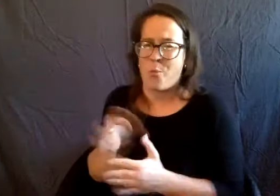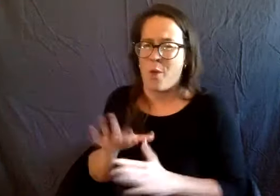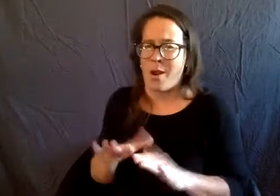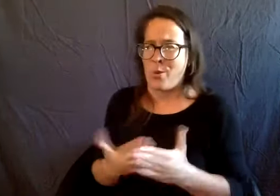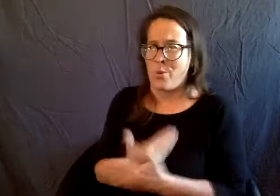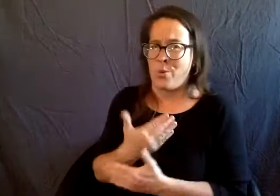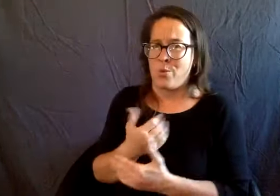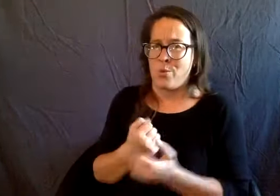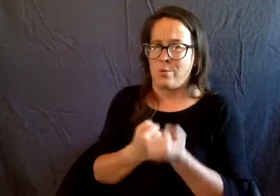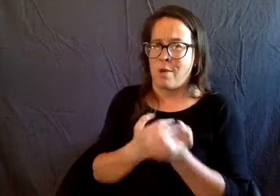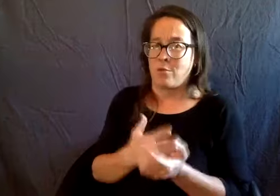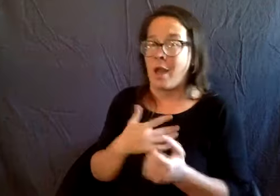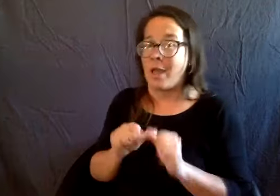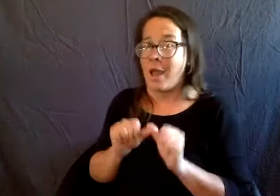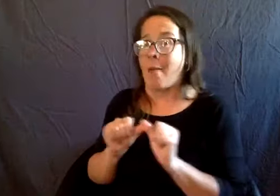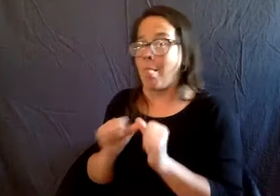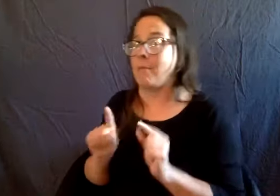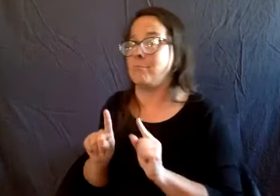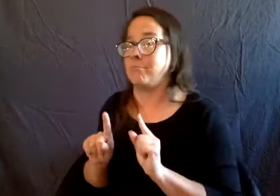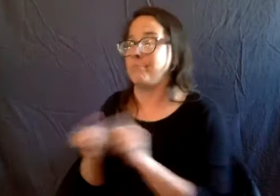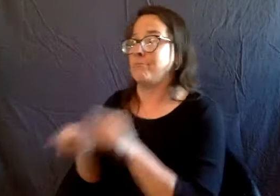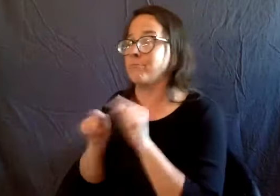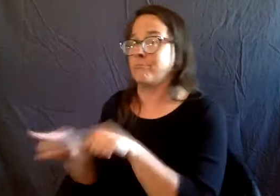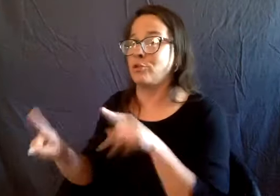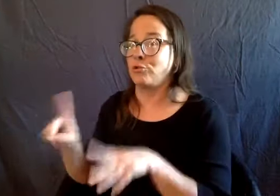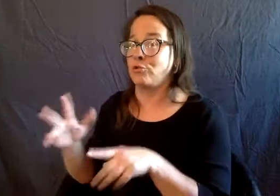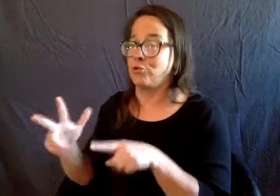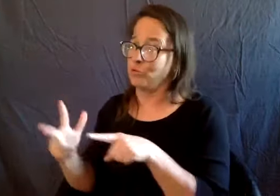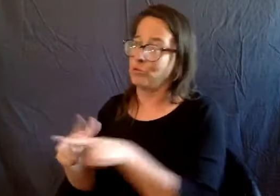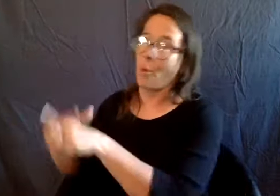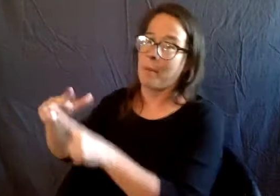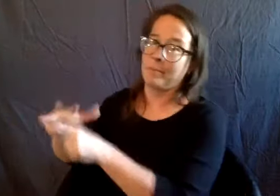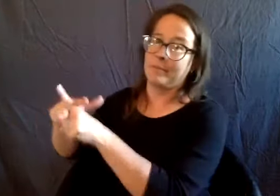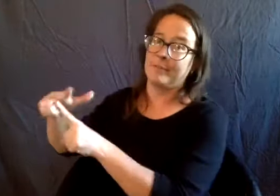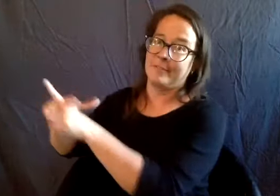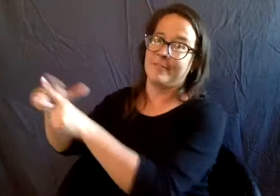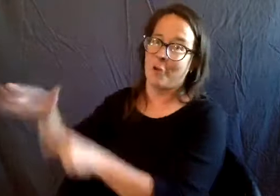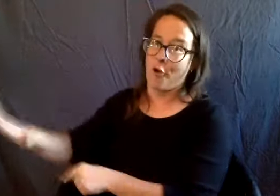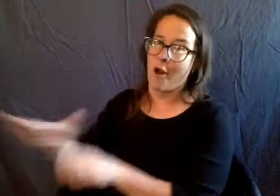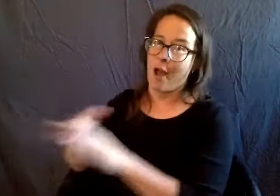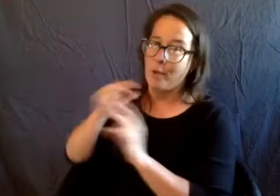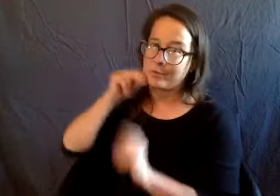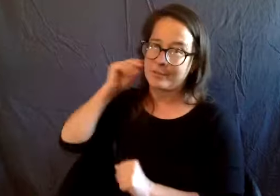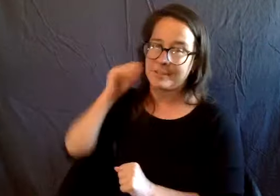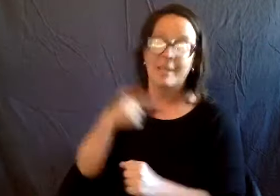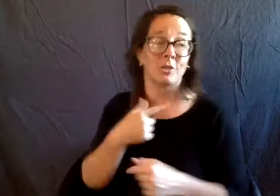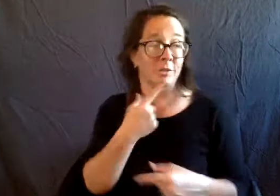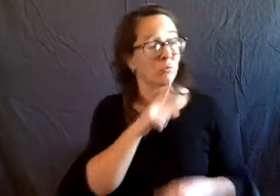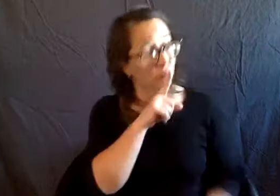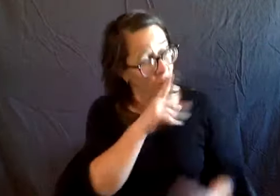didn't want another sponsor. I kept showing at her house. I kept showing up at her house. Every week I'd show up at her house. And finally she said, she says, we're done. I really need